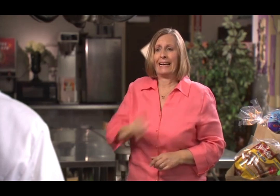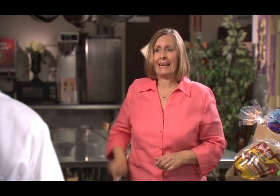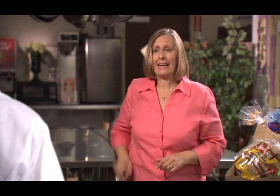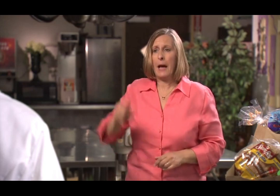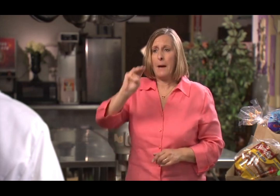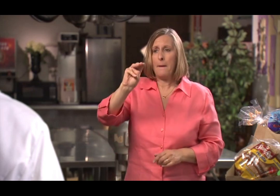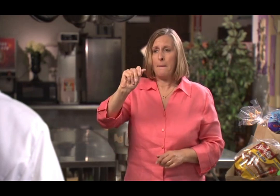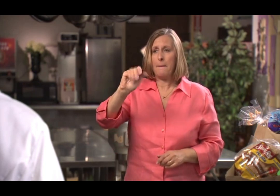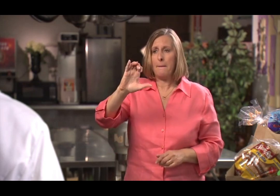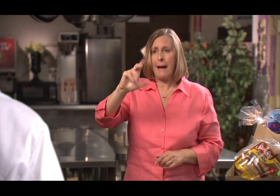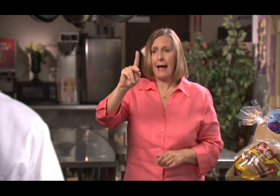king mackerel,